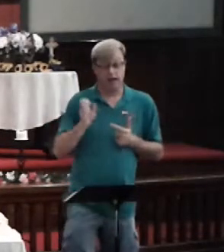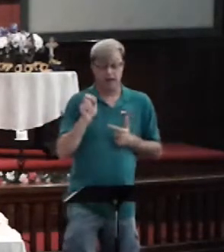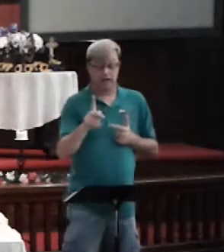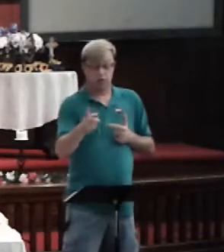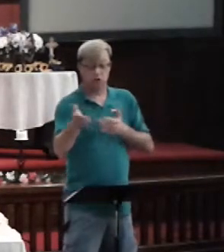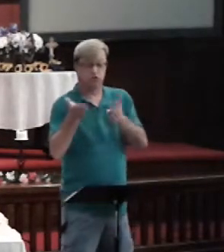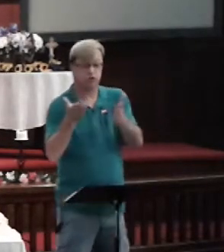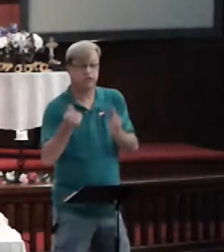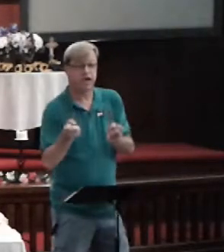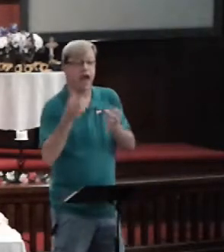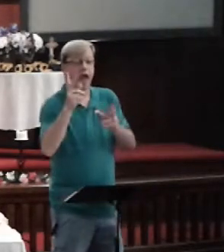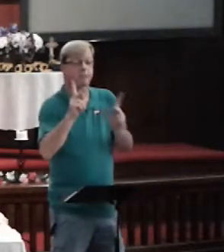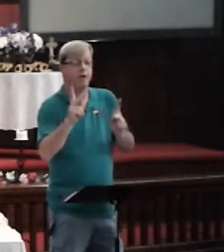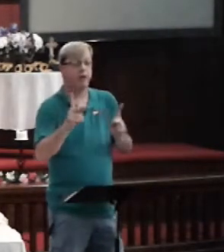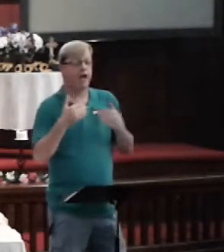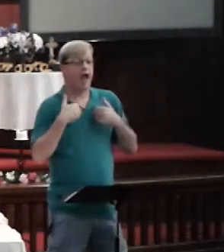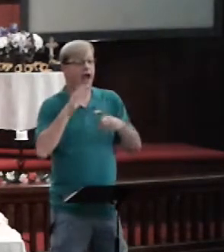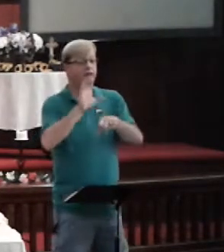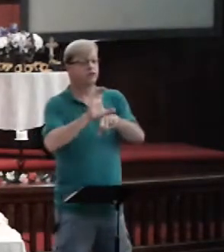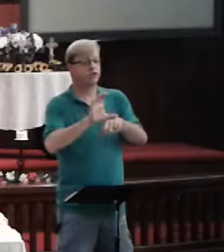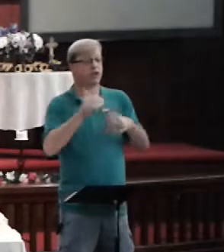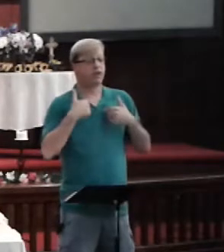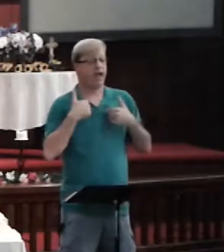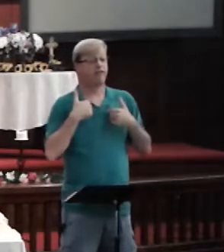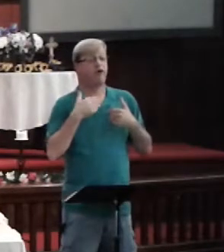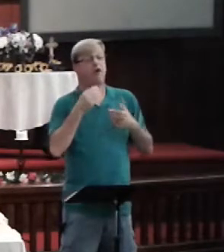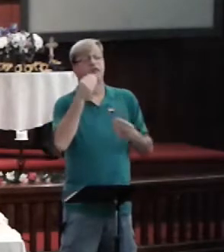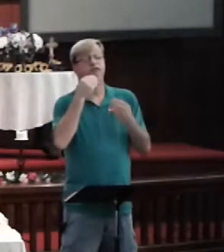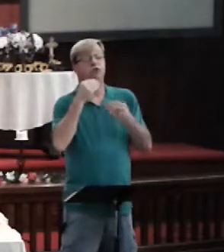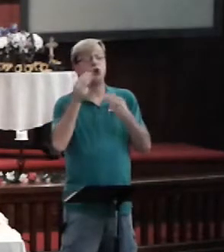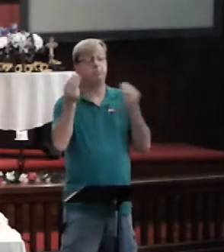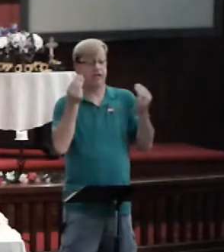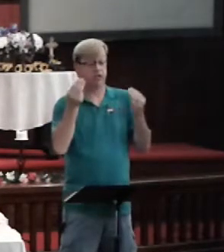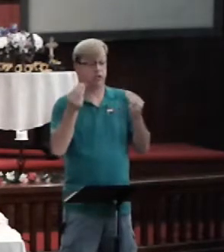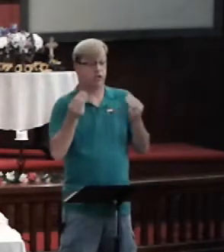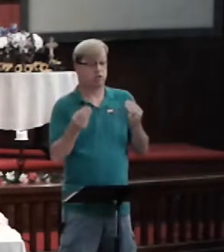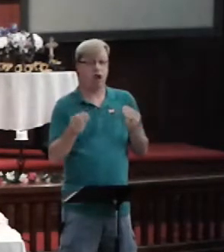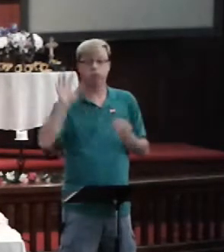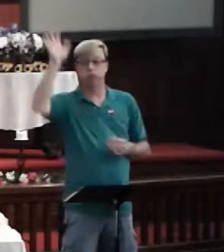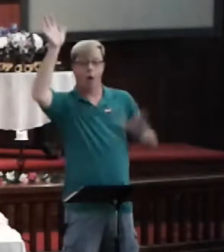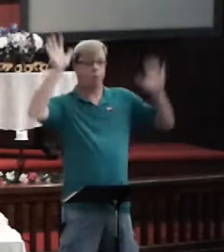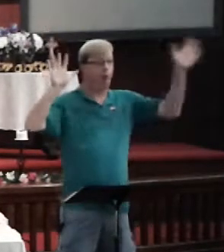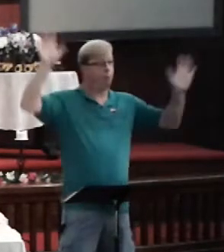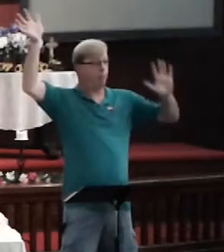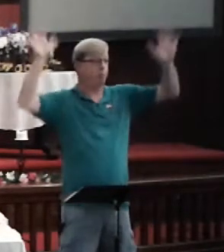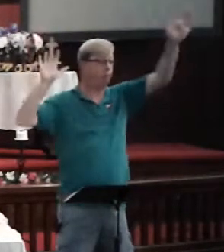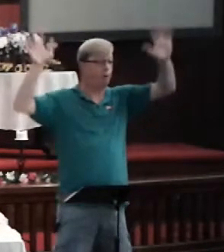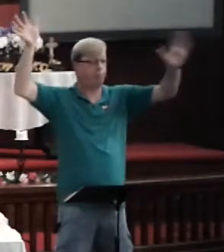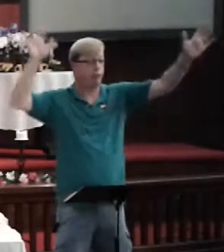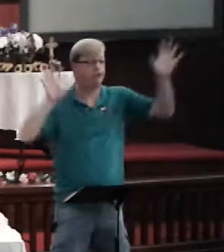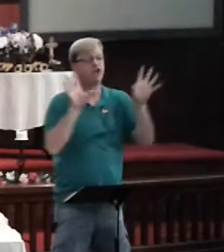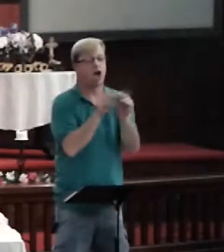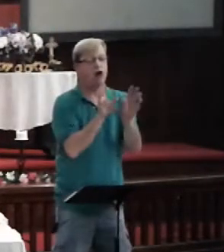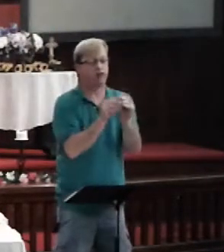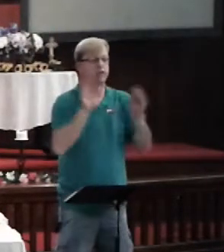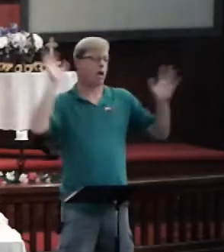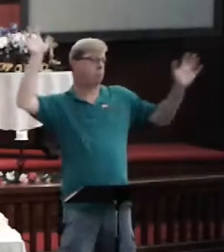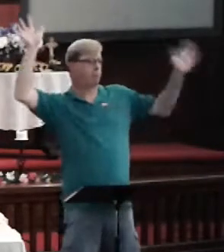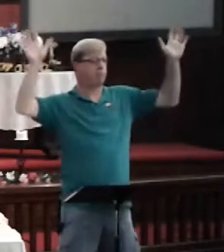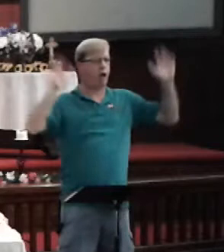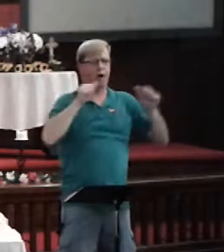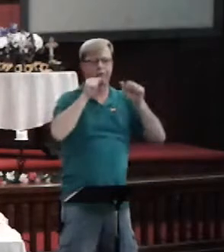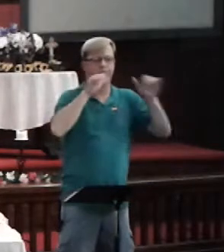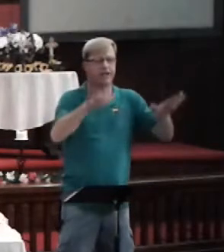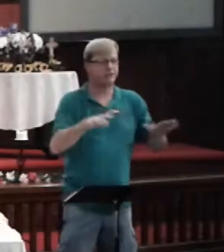service how many people there had churches that had a food ministry. And there were hands go up all over that room. What a